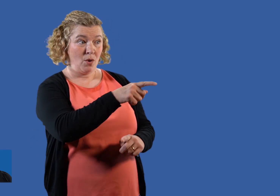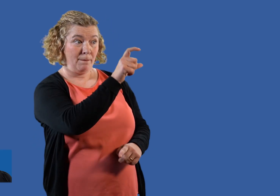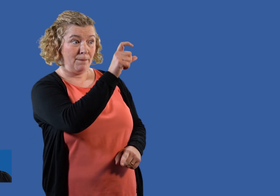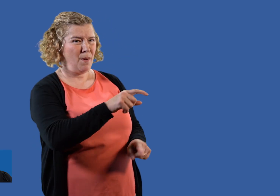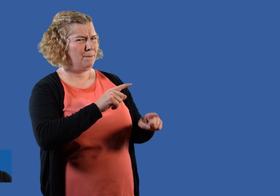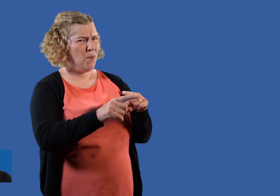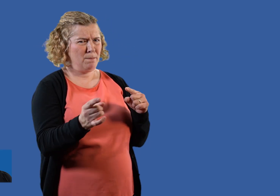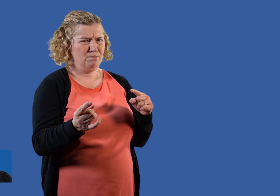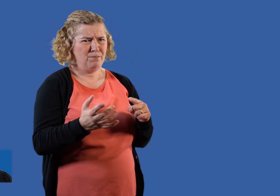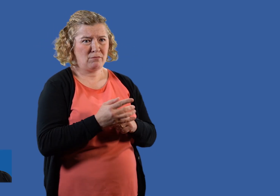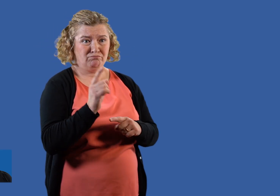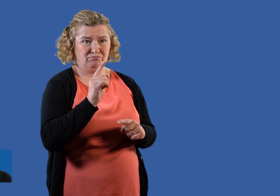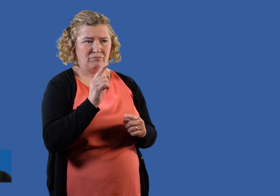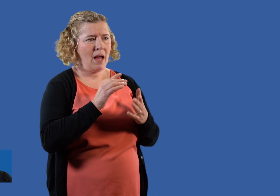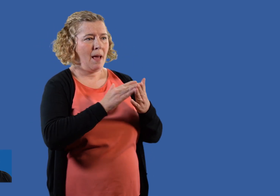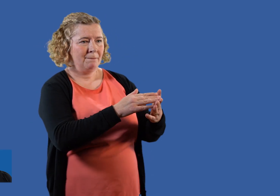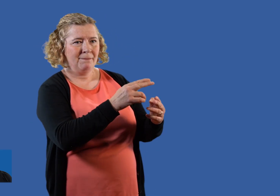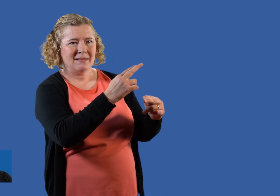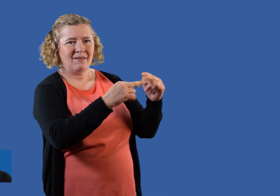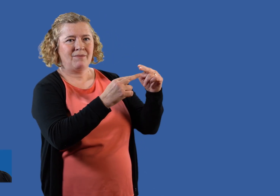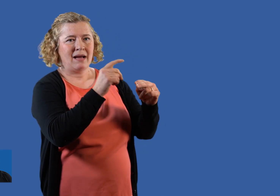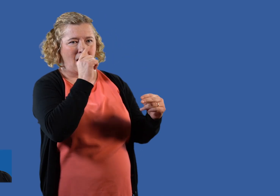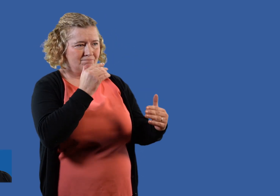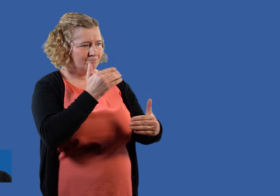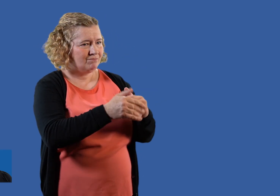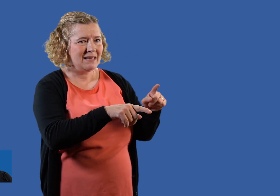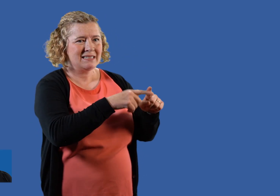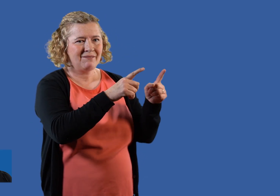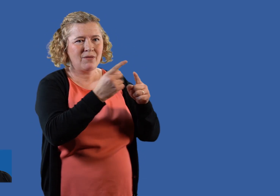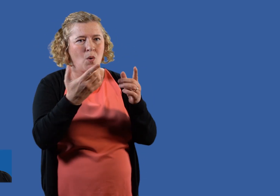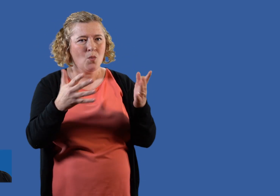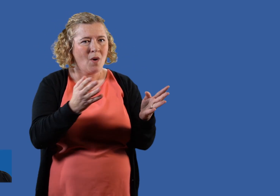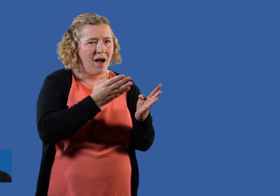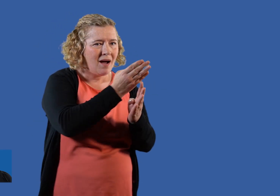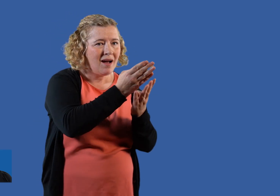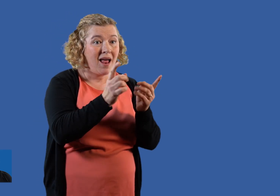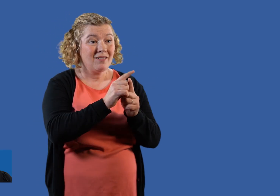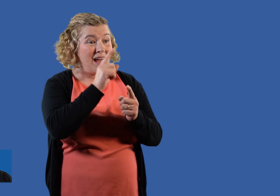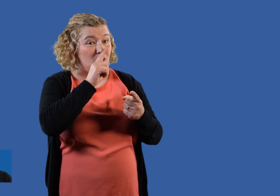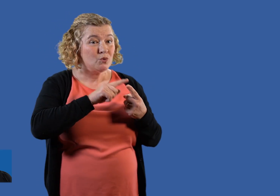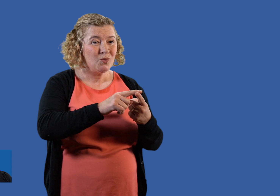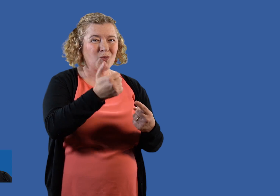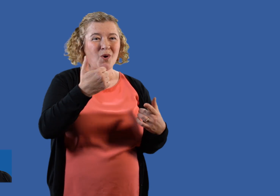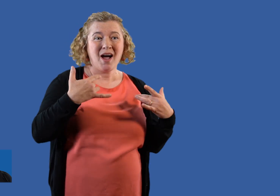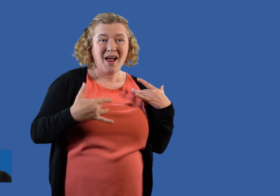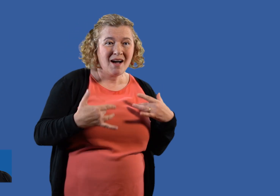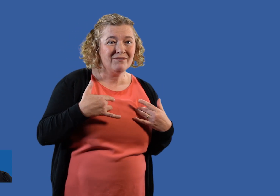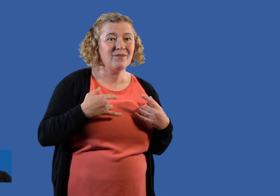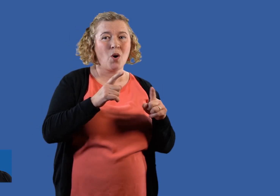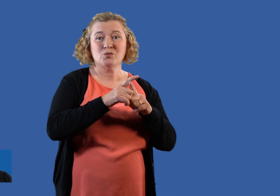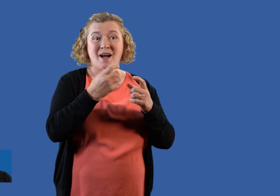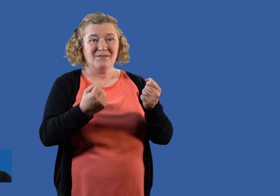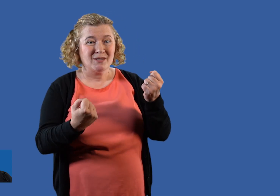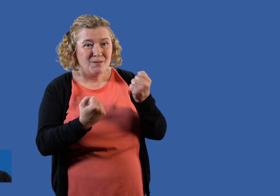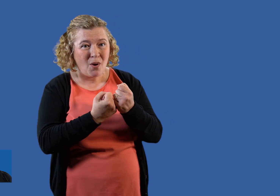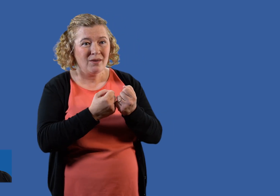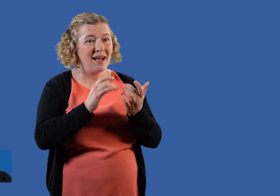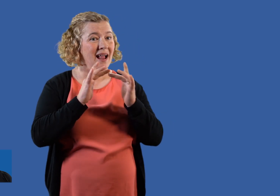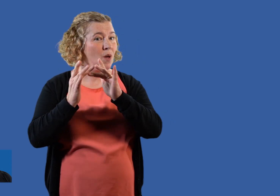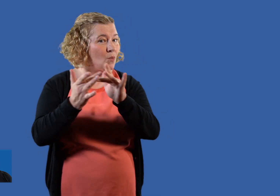For the person, one of the most important things is to develop a coping mechanism, and it's essential in preserving quality of life, including